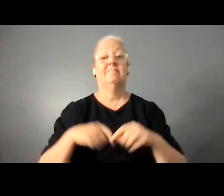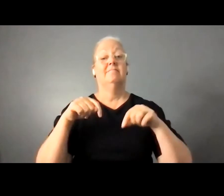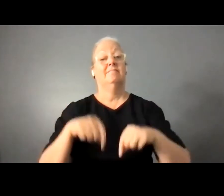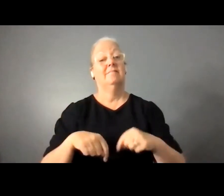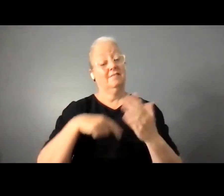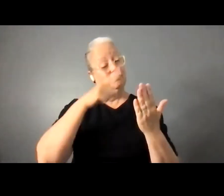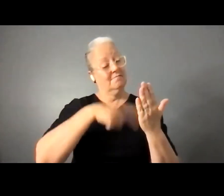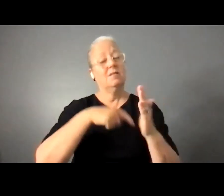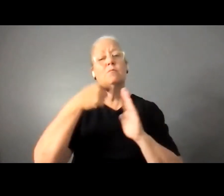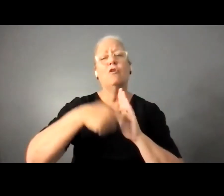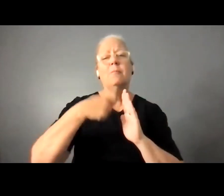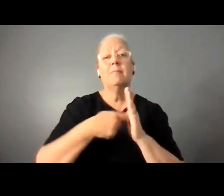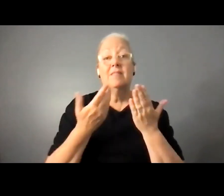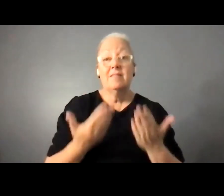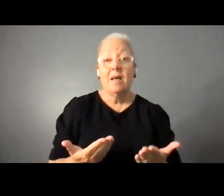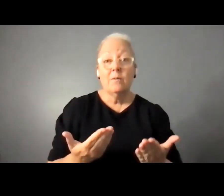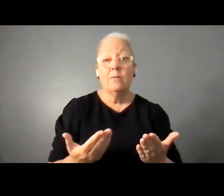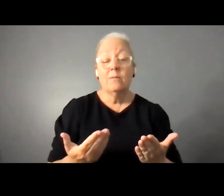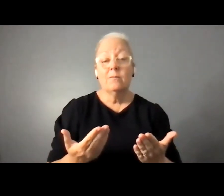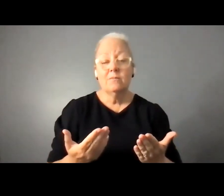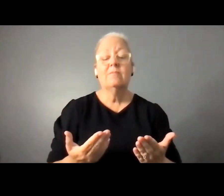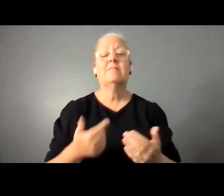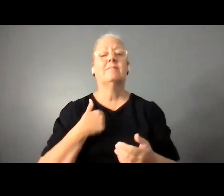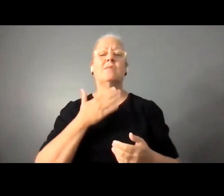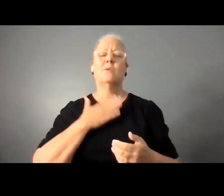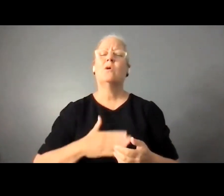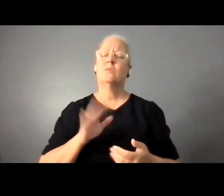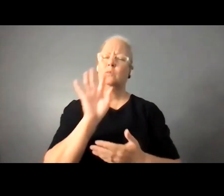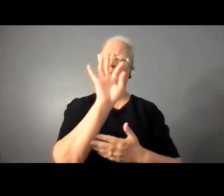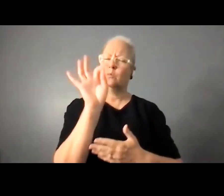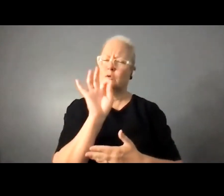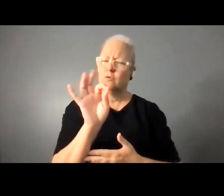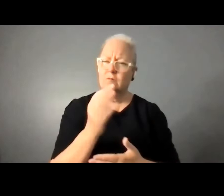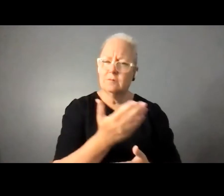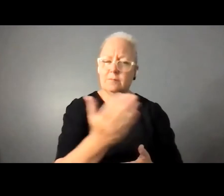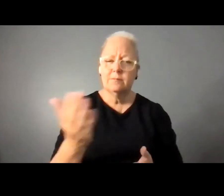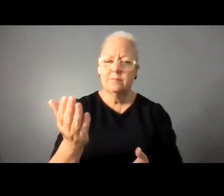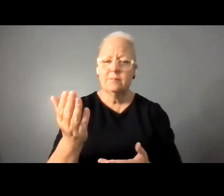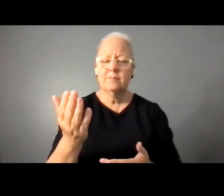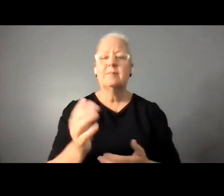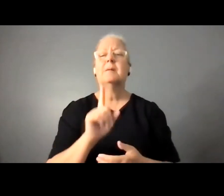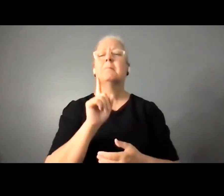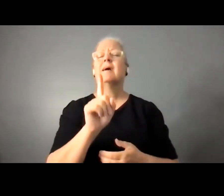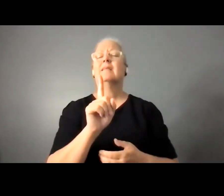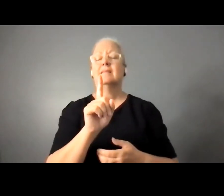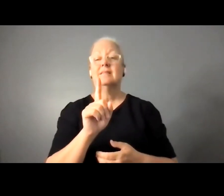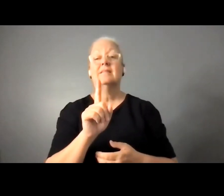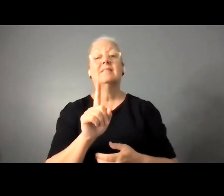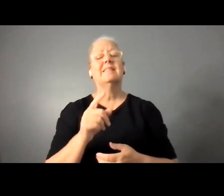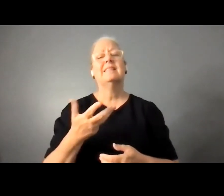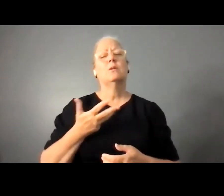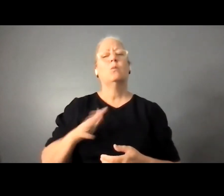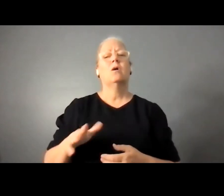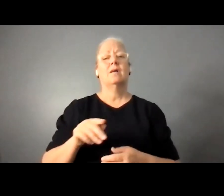like to ask a question, but I don't want only our panelists to answer this